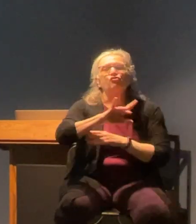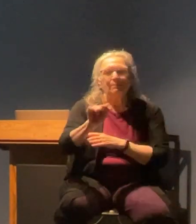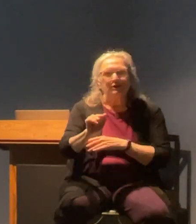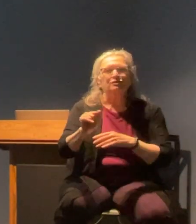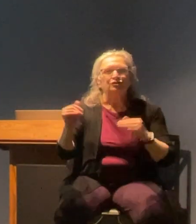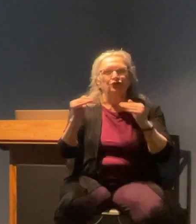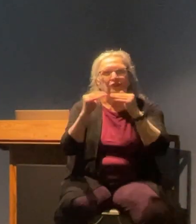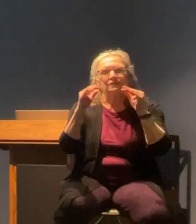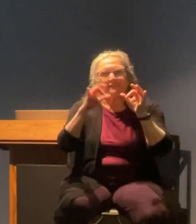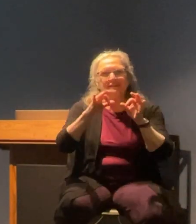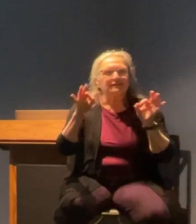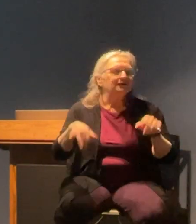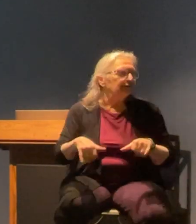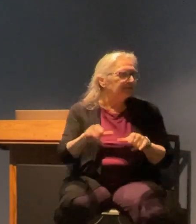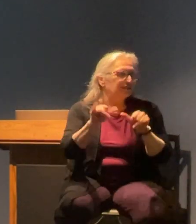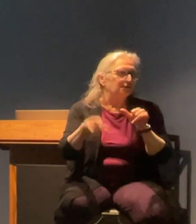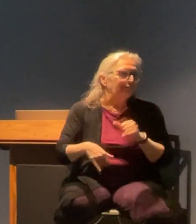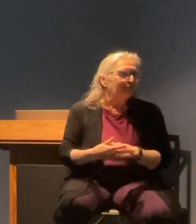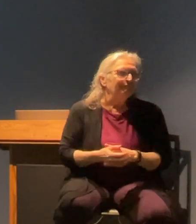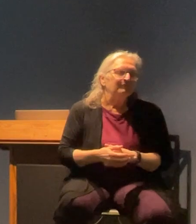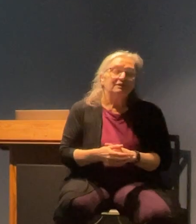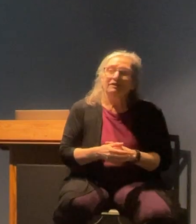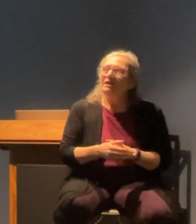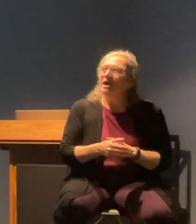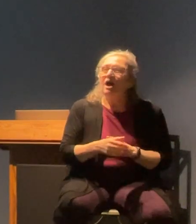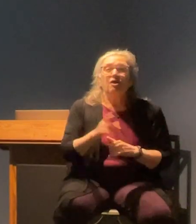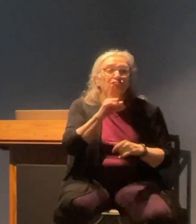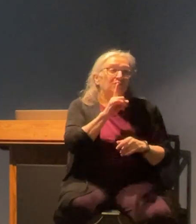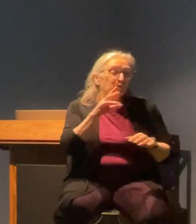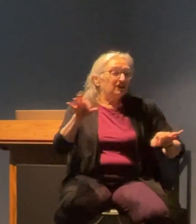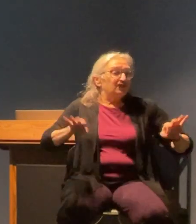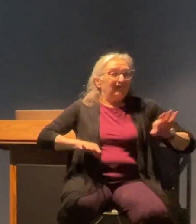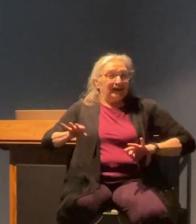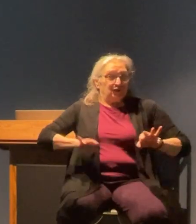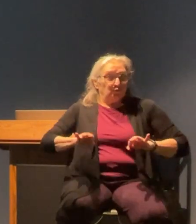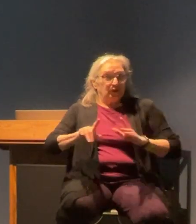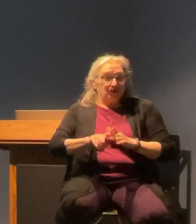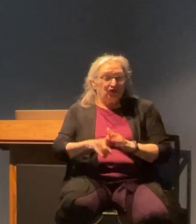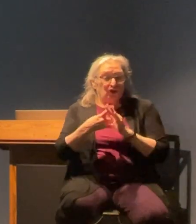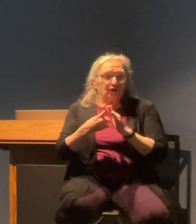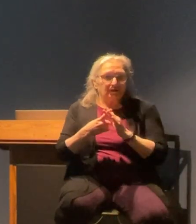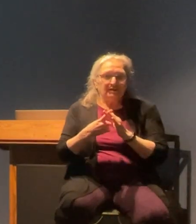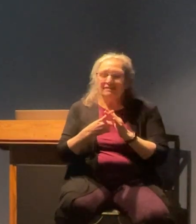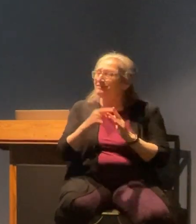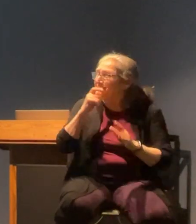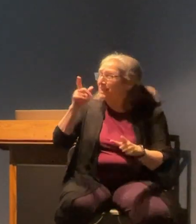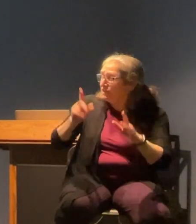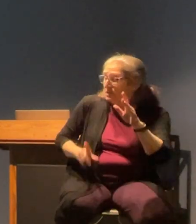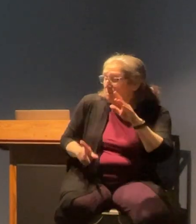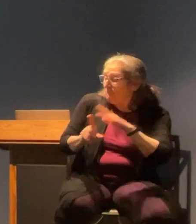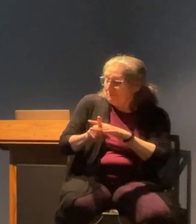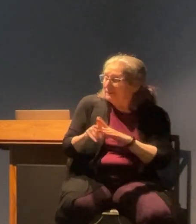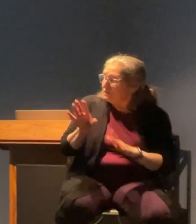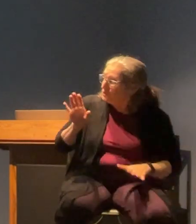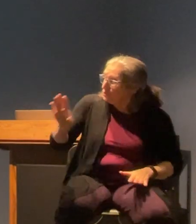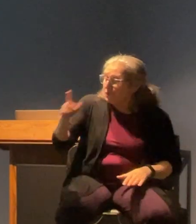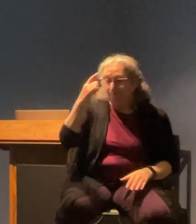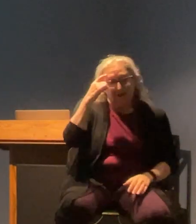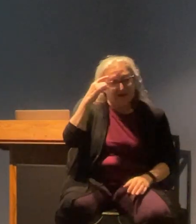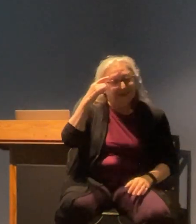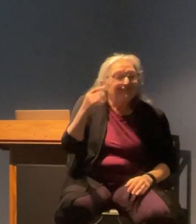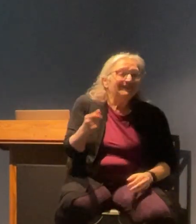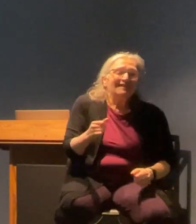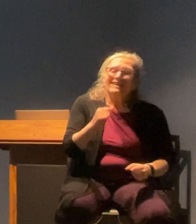system. Fashion is where I really want to start, because I know that that is something that didn't just pop into your mind, and it's not the reason that